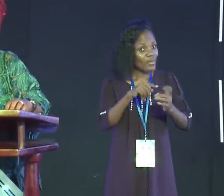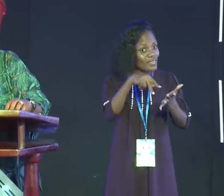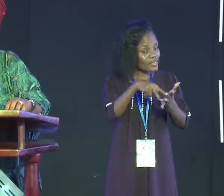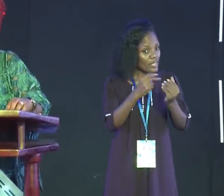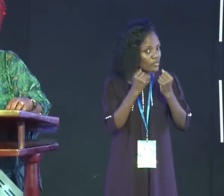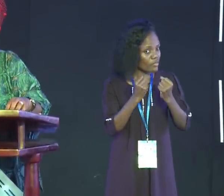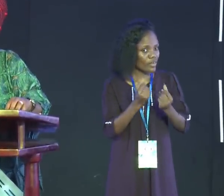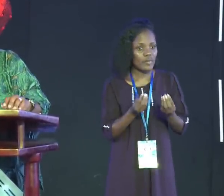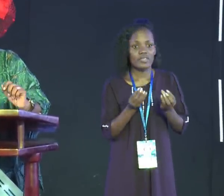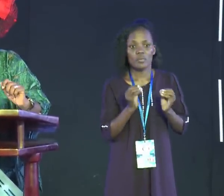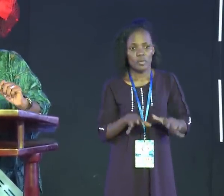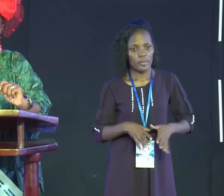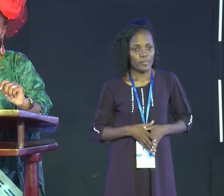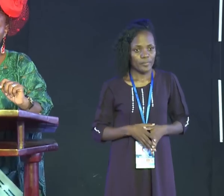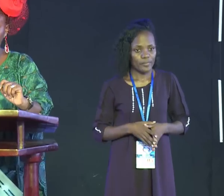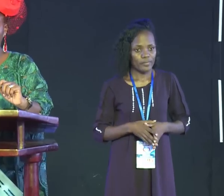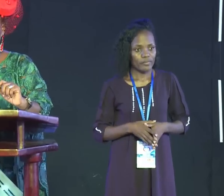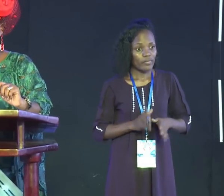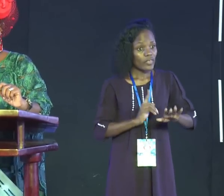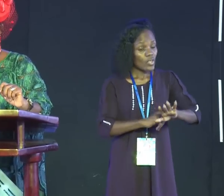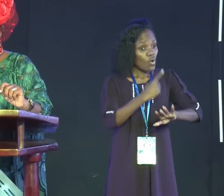it's not easy to stand. On